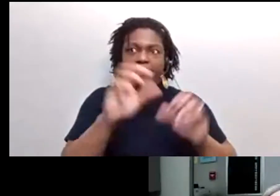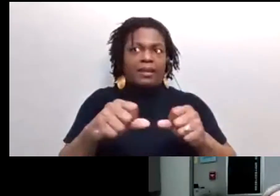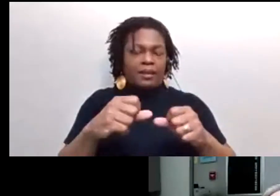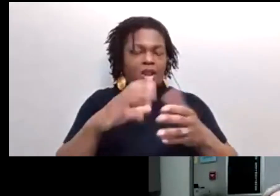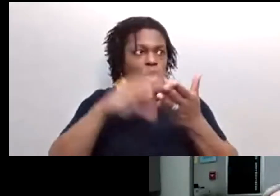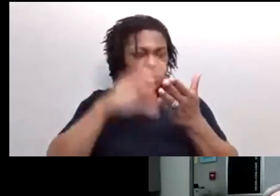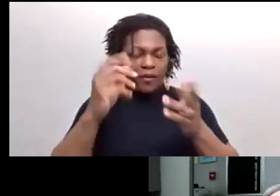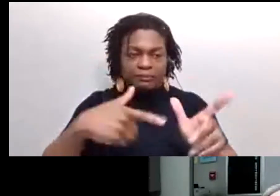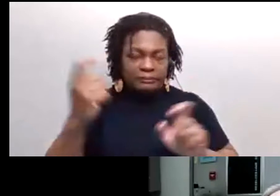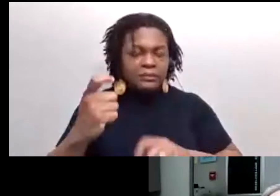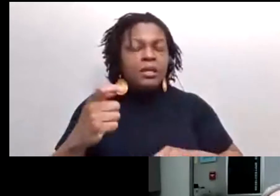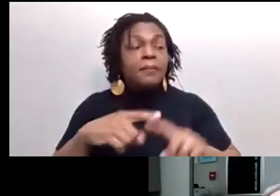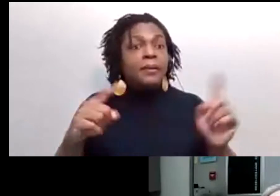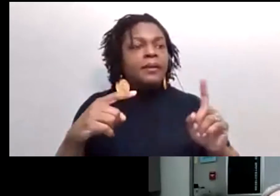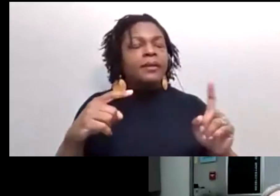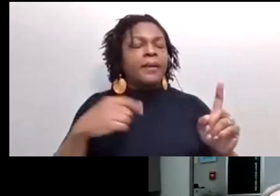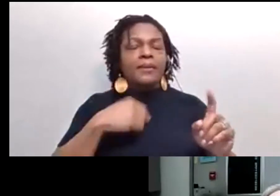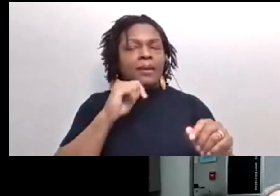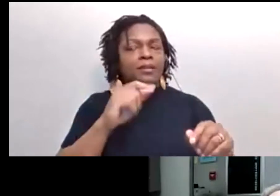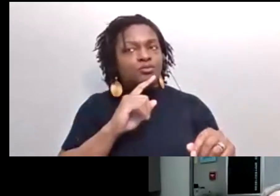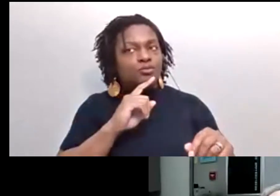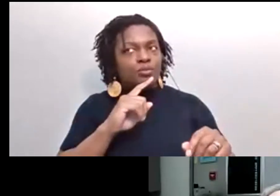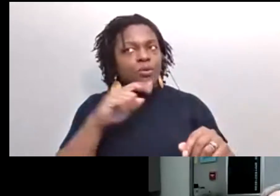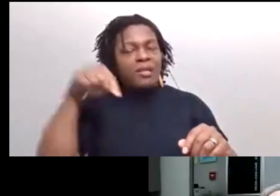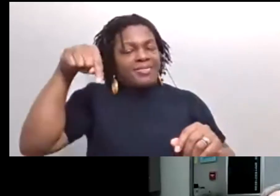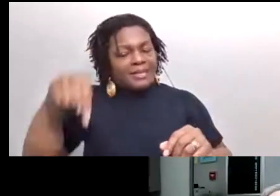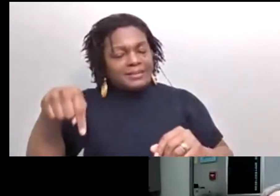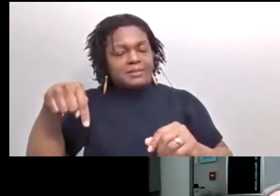But I'm not sure that this is an appropriate